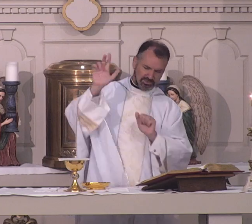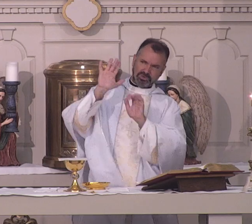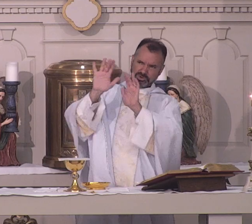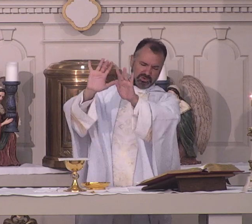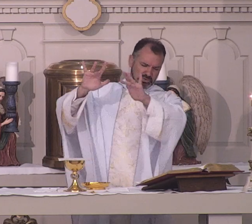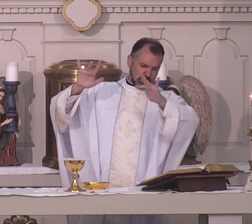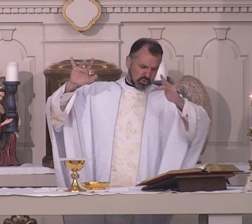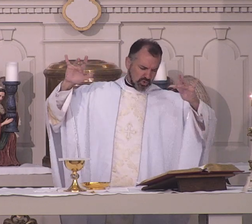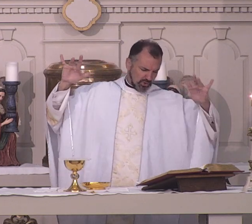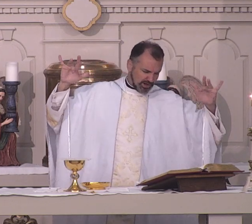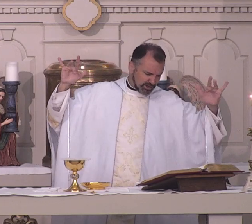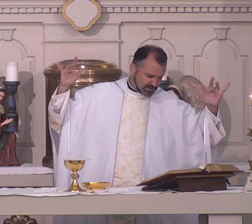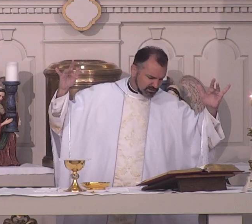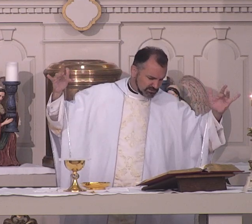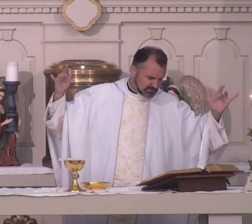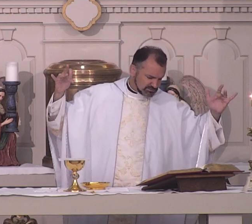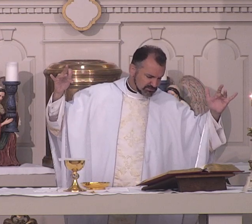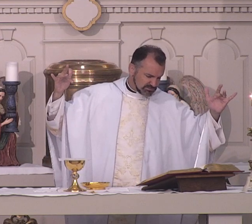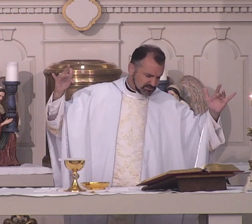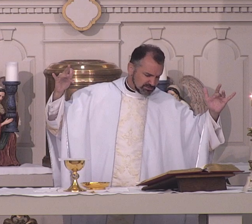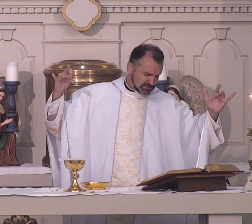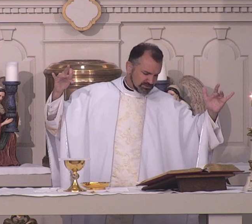redounds to your own surpassing glory,